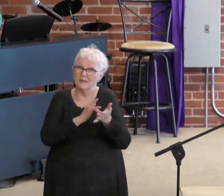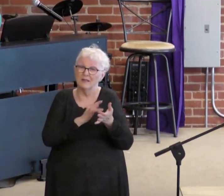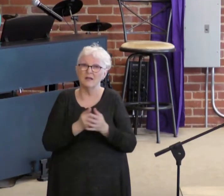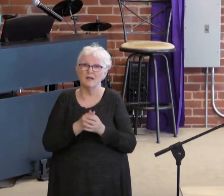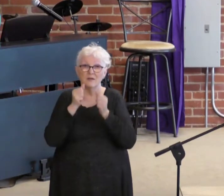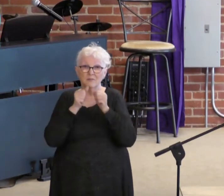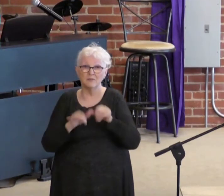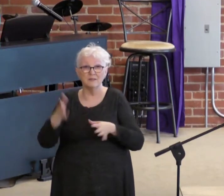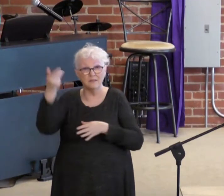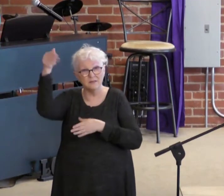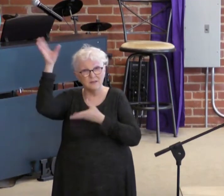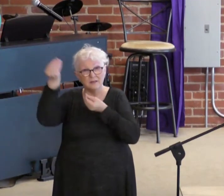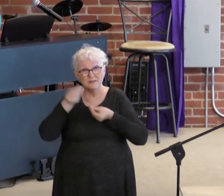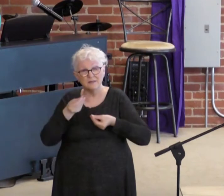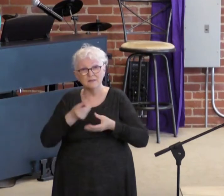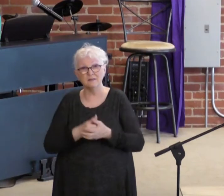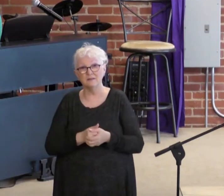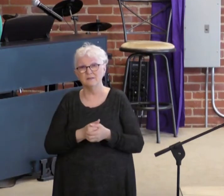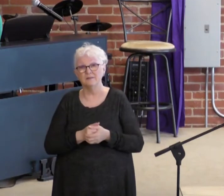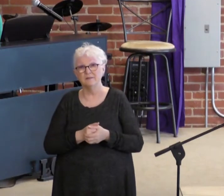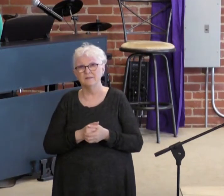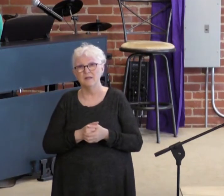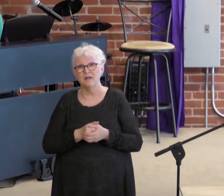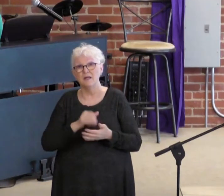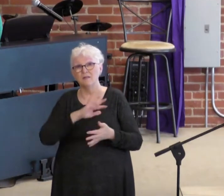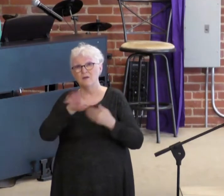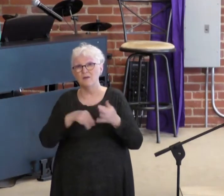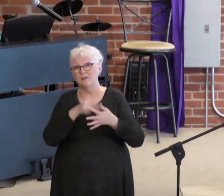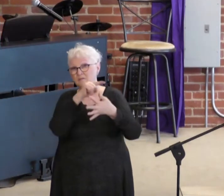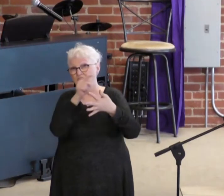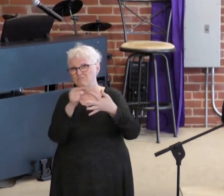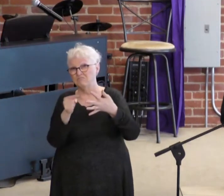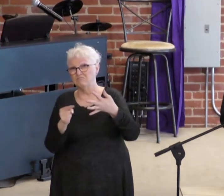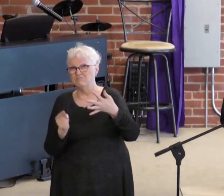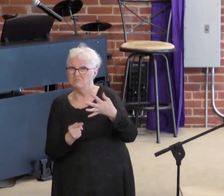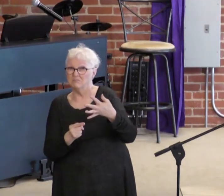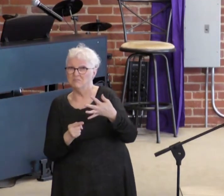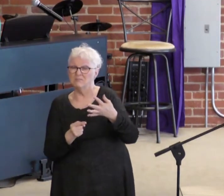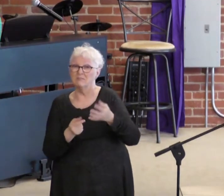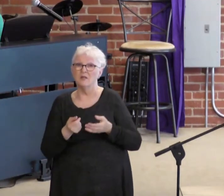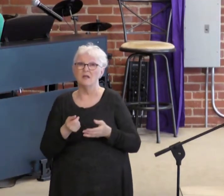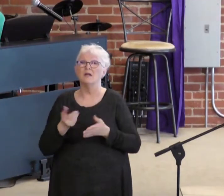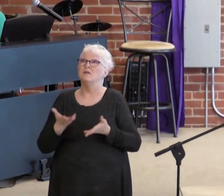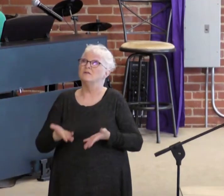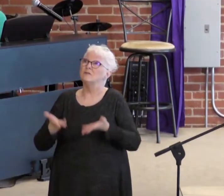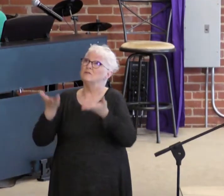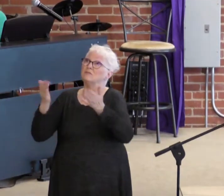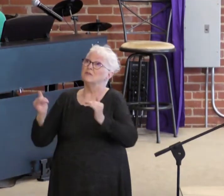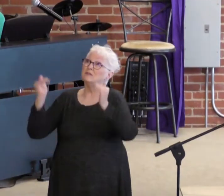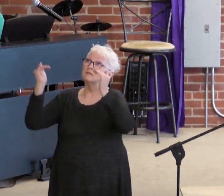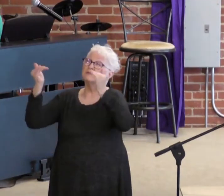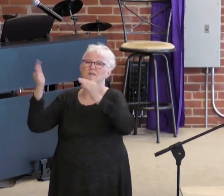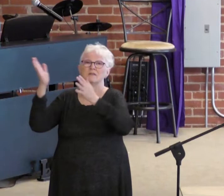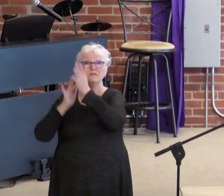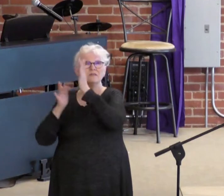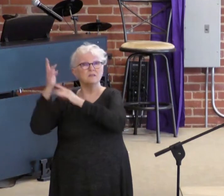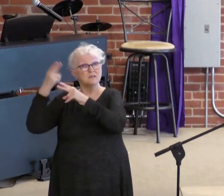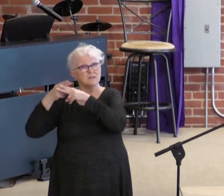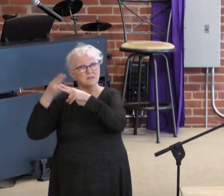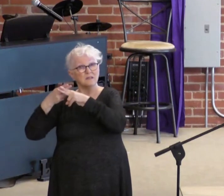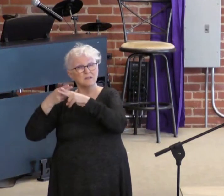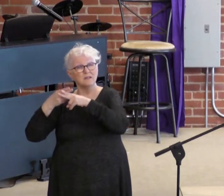has set before us. And so we do all of these things to lift up the name of Jesus and to be a Christian